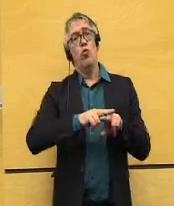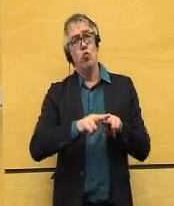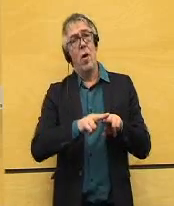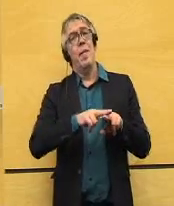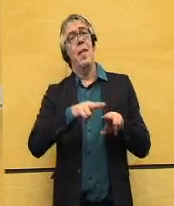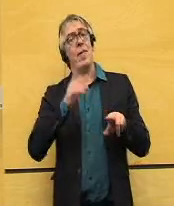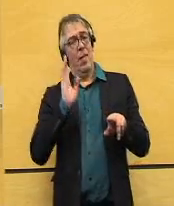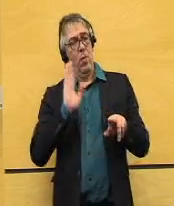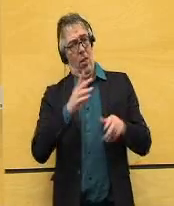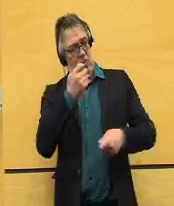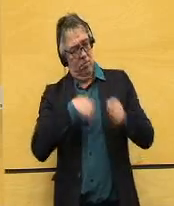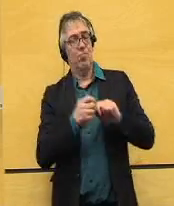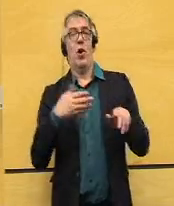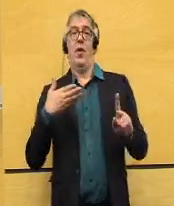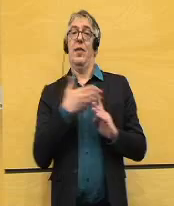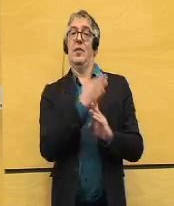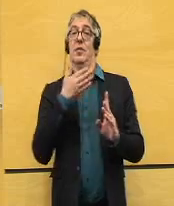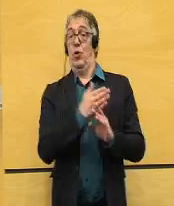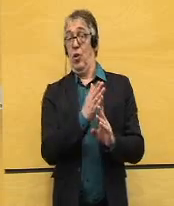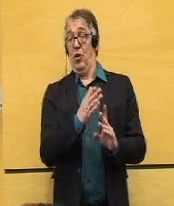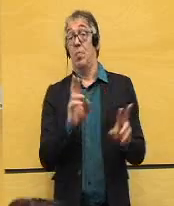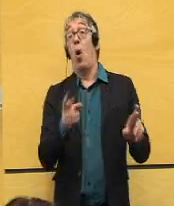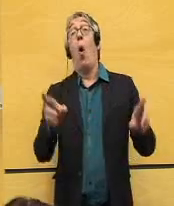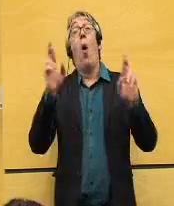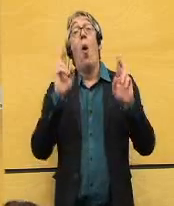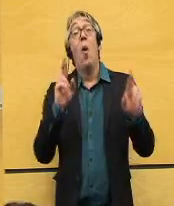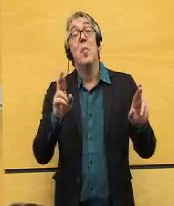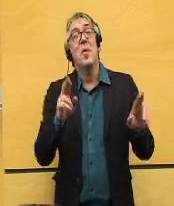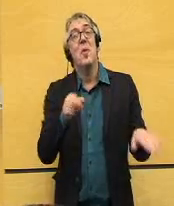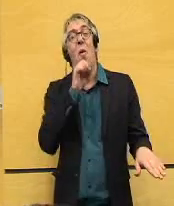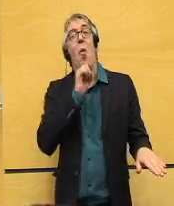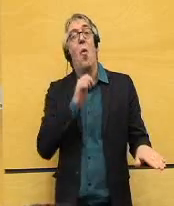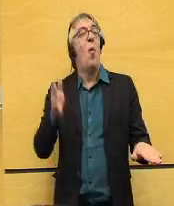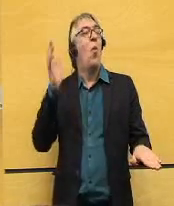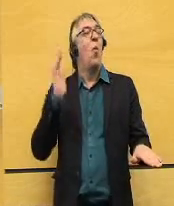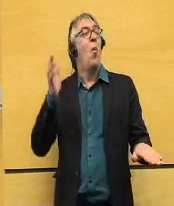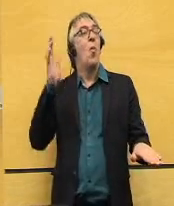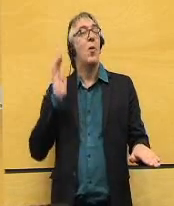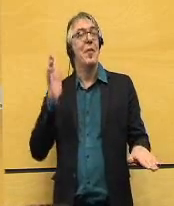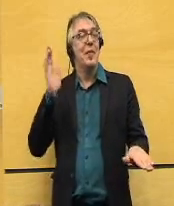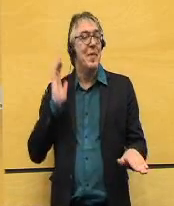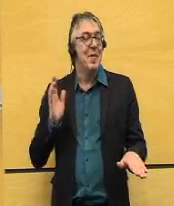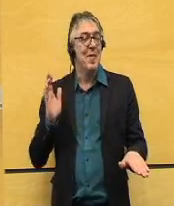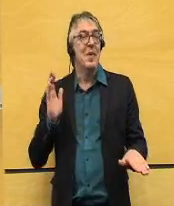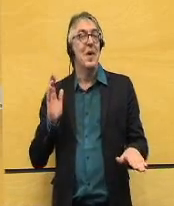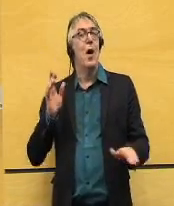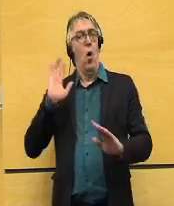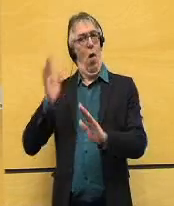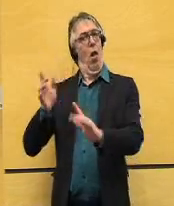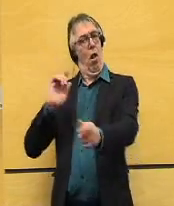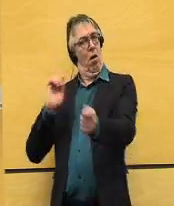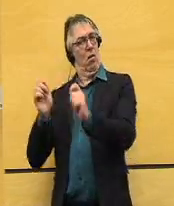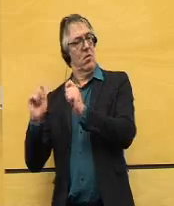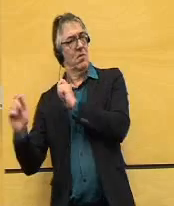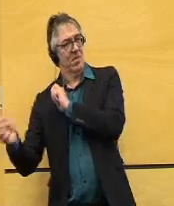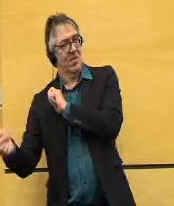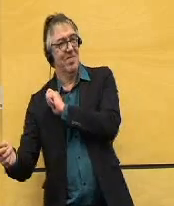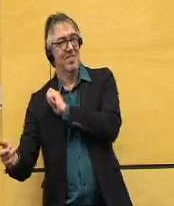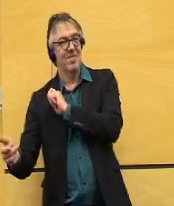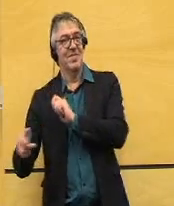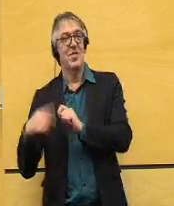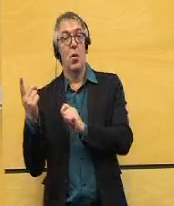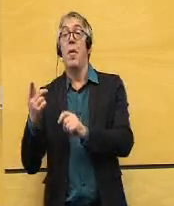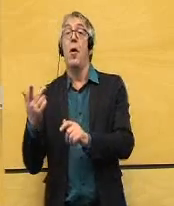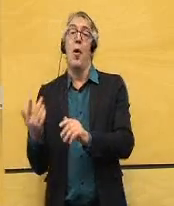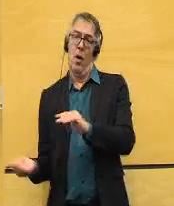accessible facilities. And it is hoped, obviously, that the older ones will be rectified to ensure that the lifts and